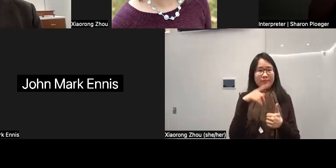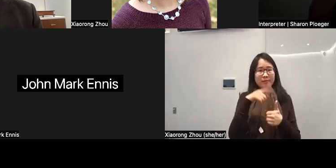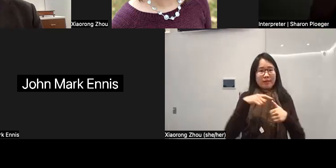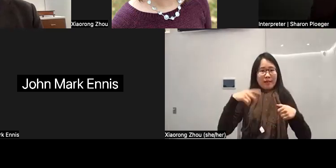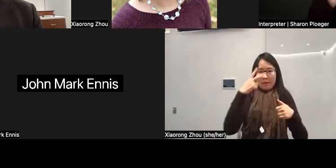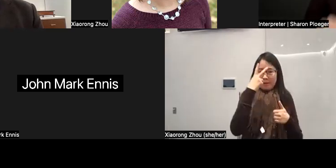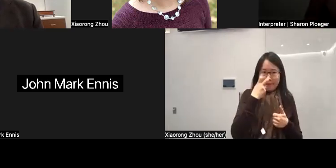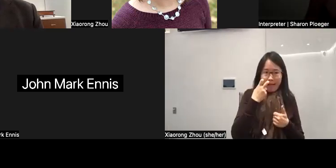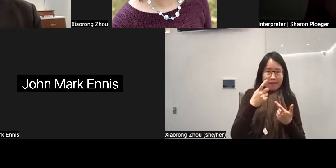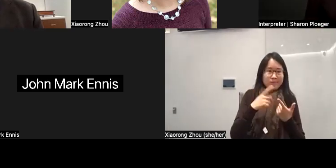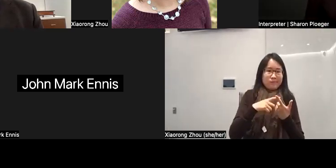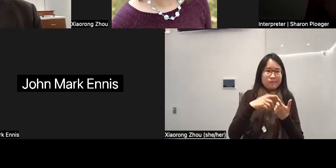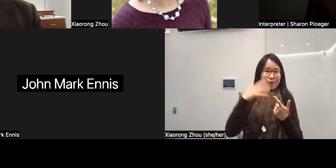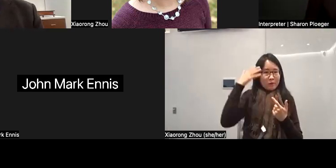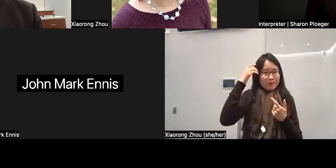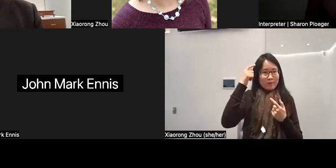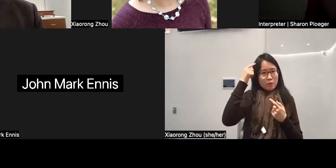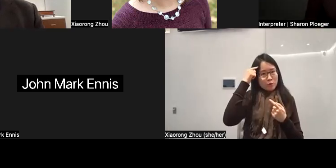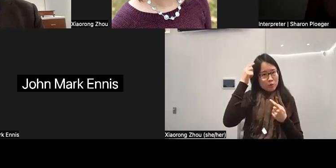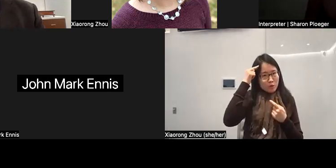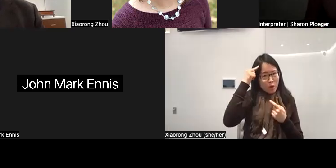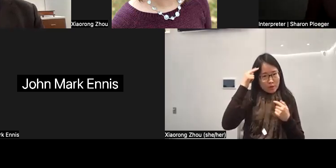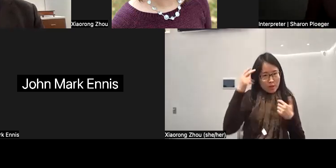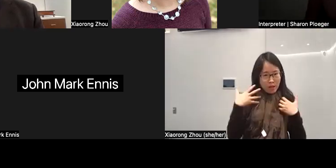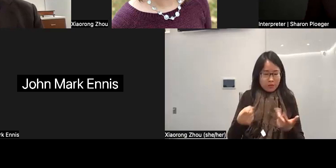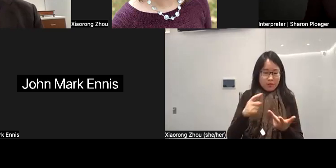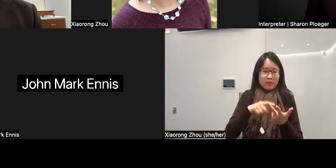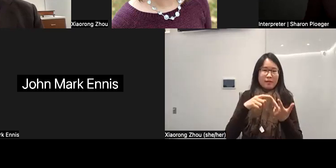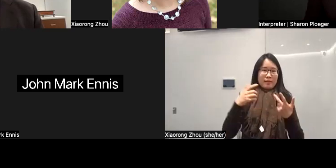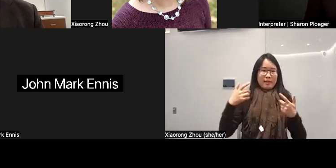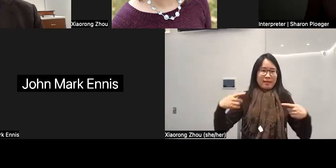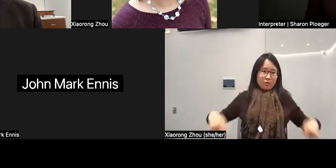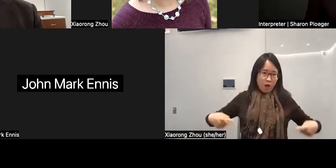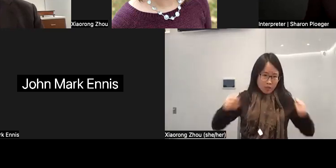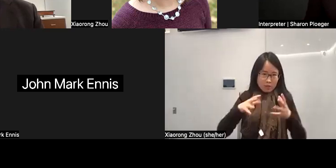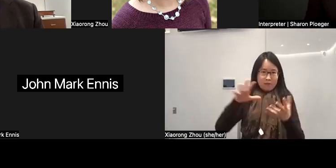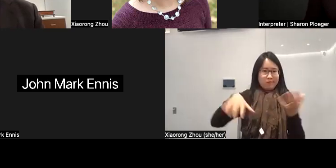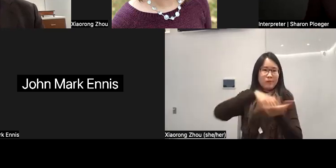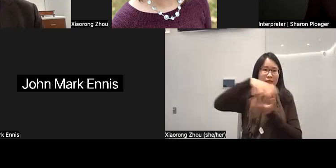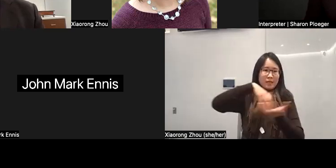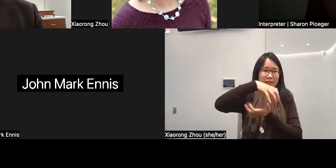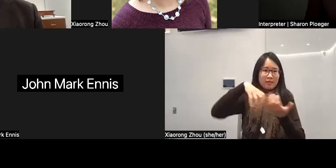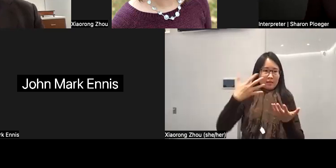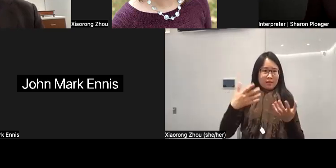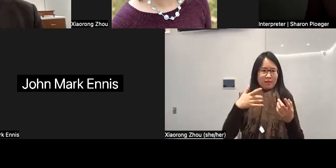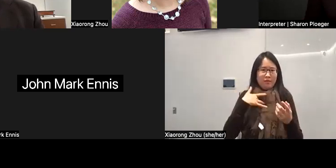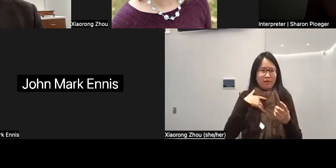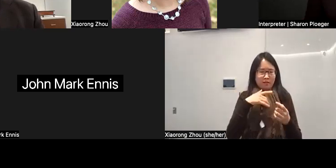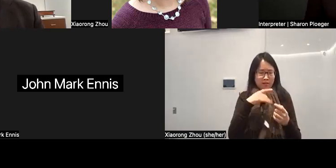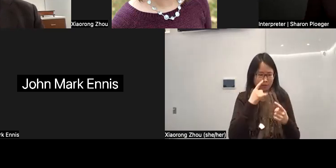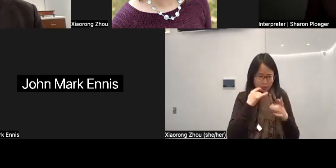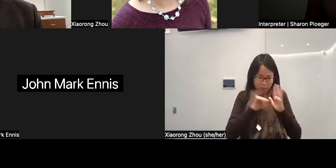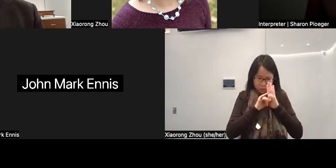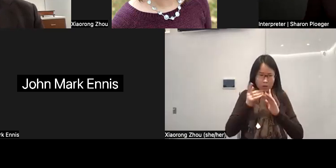The special education programs for blind, cognitive disabilities, wheelchairs, those